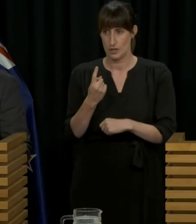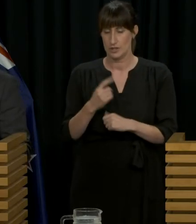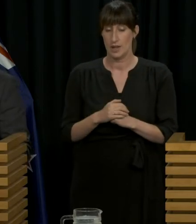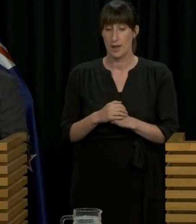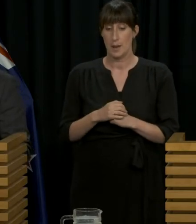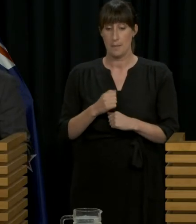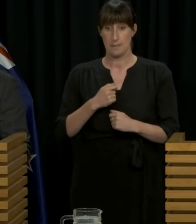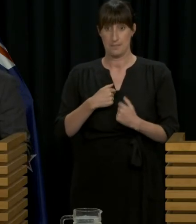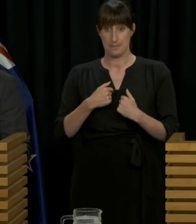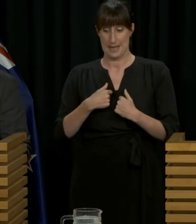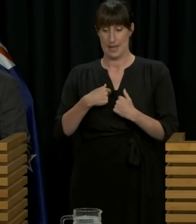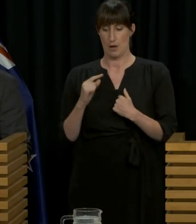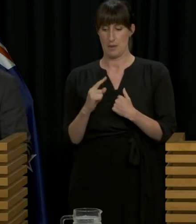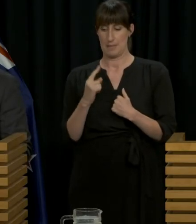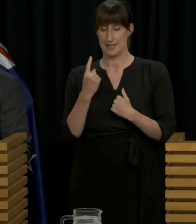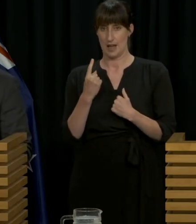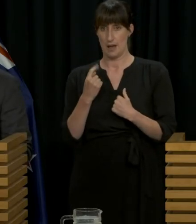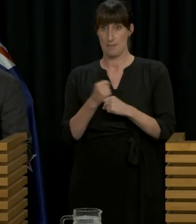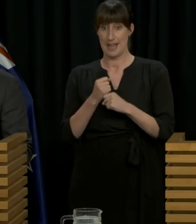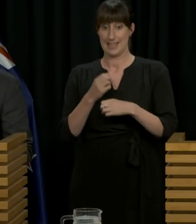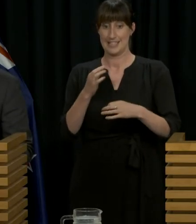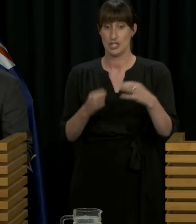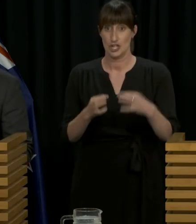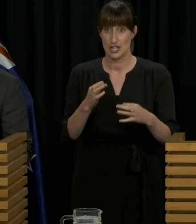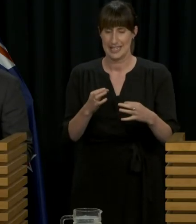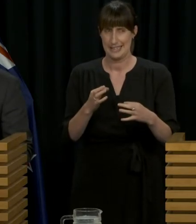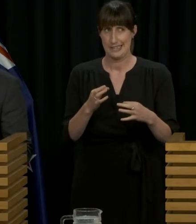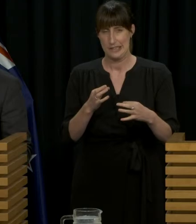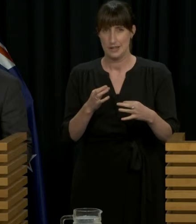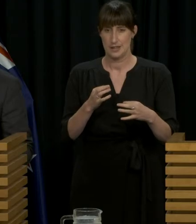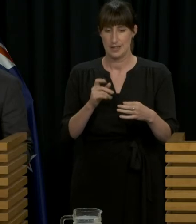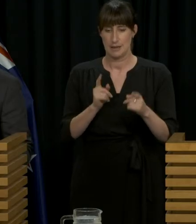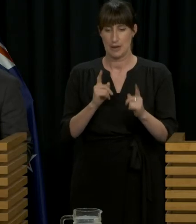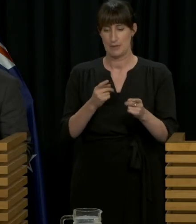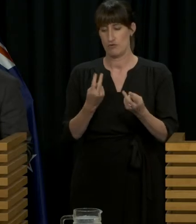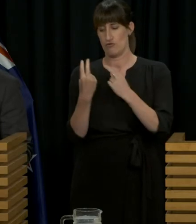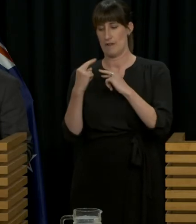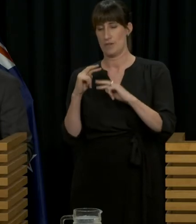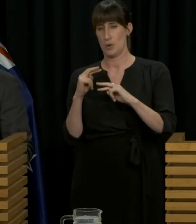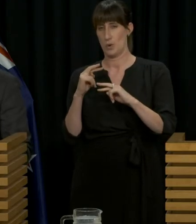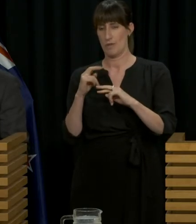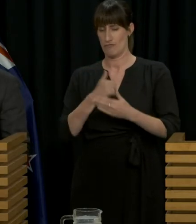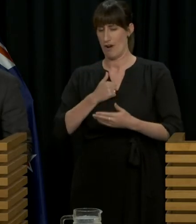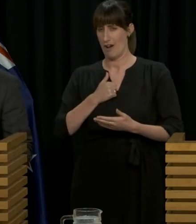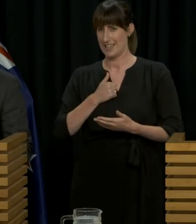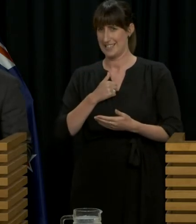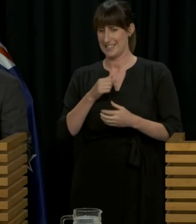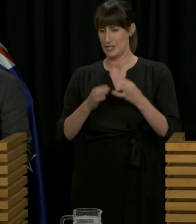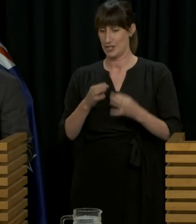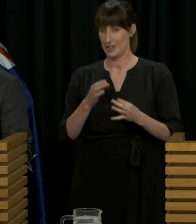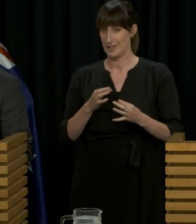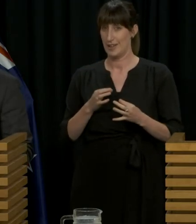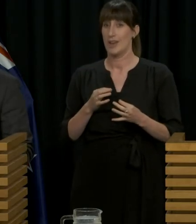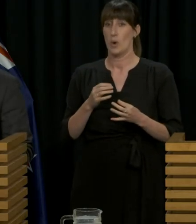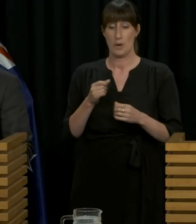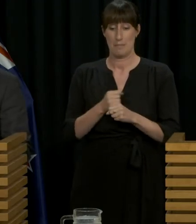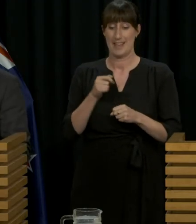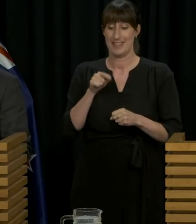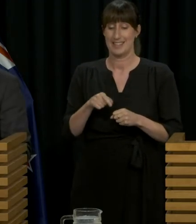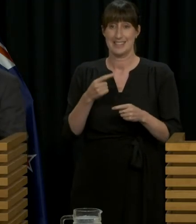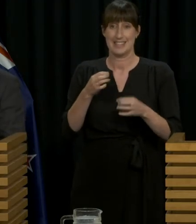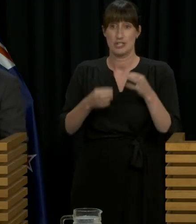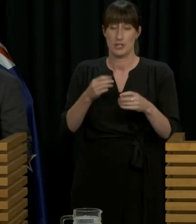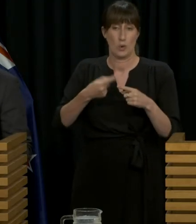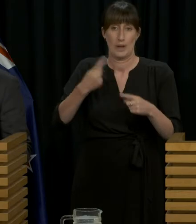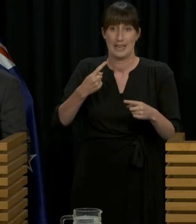minister is when you make decisions in haste, sometimes you need to look back on those and review whether that was the right decision. This is a decision that we have made quickly.